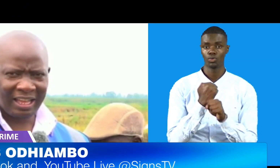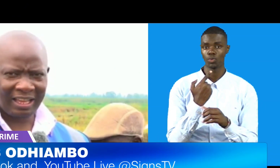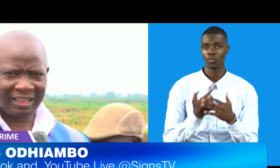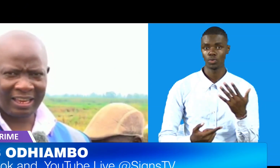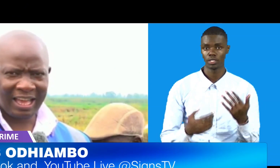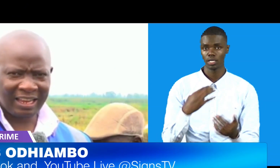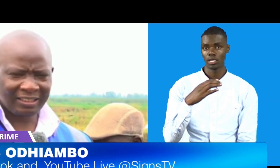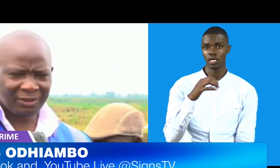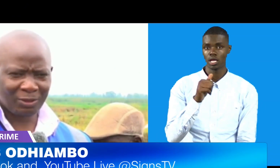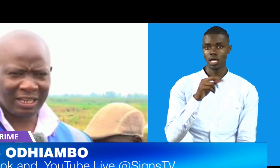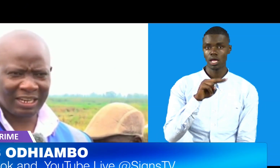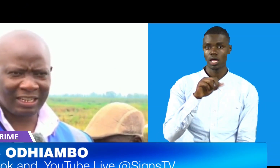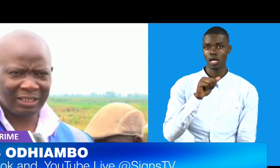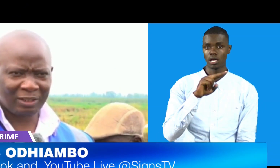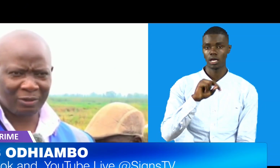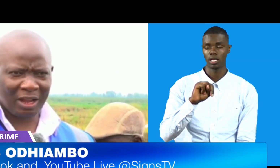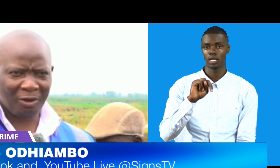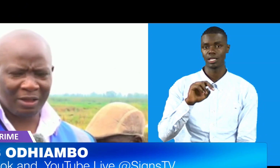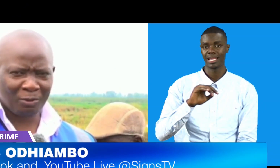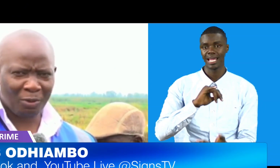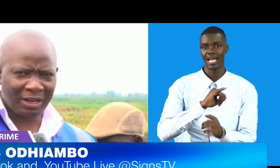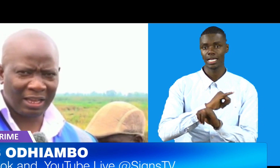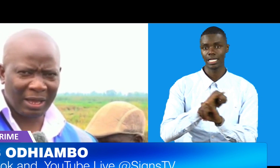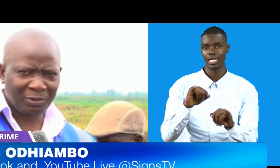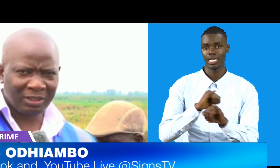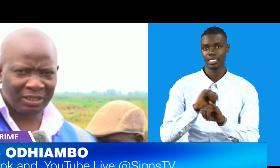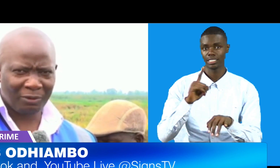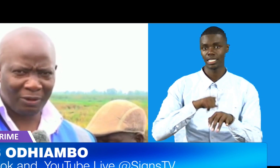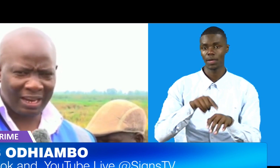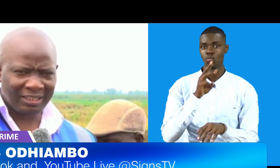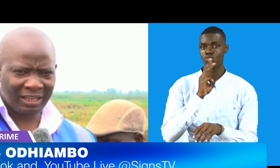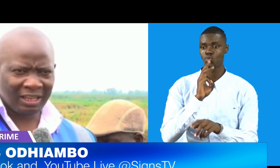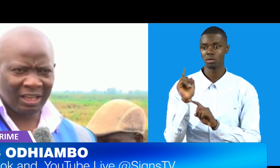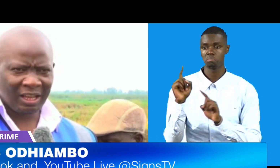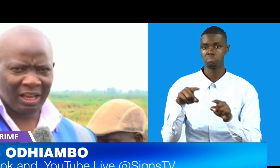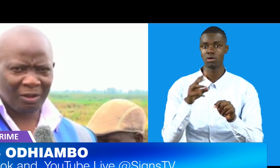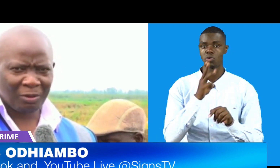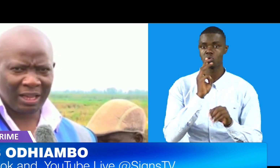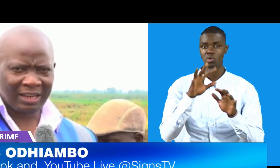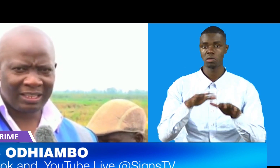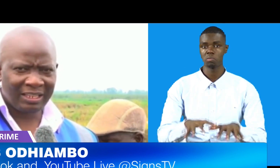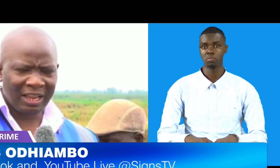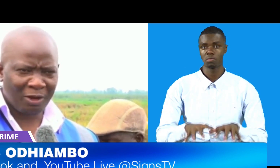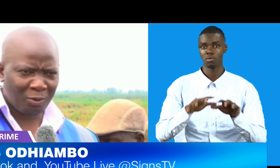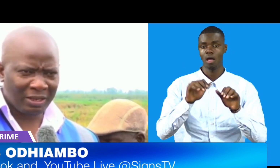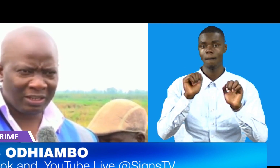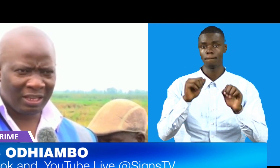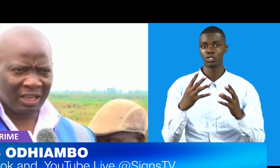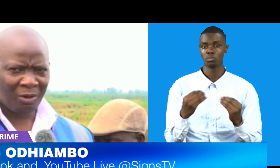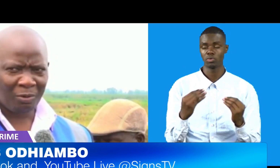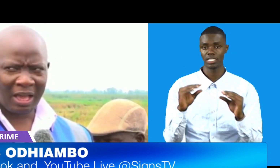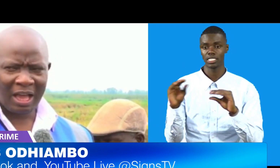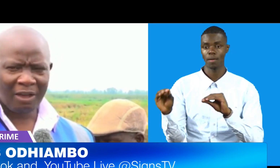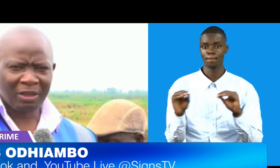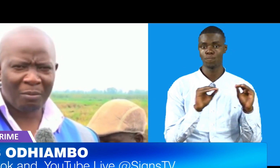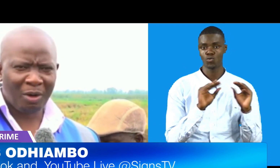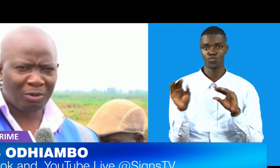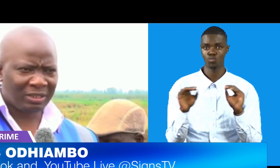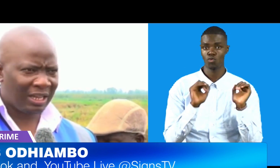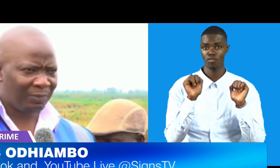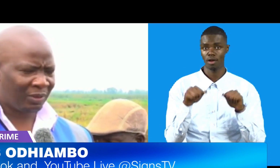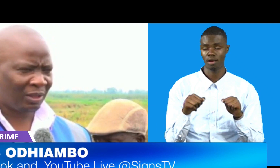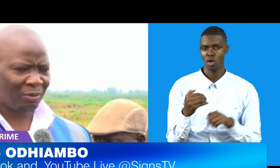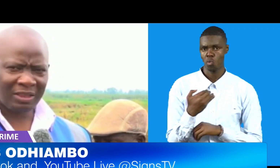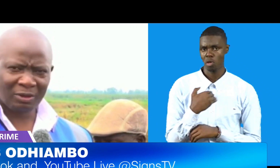canal clearance so that at least now when water comes, the floods, we can easily evacuate. We are having